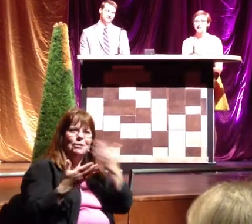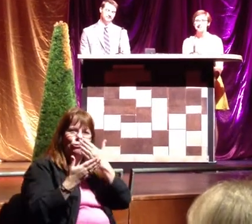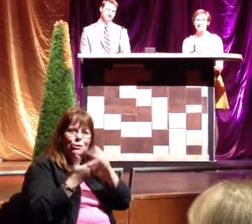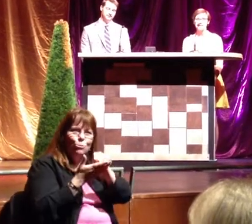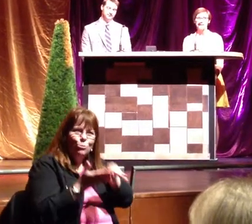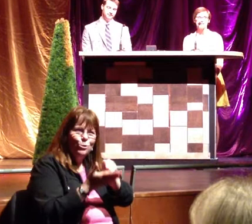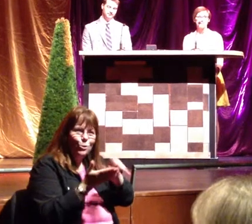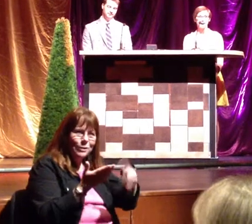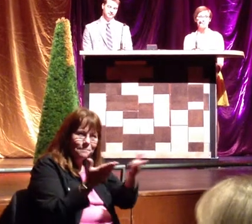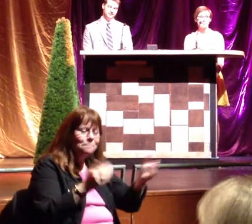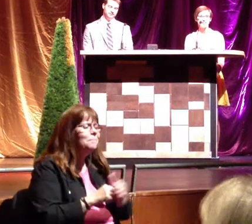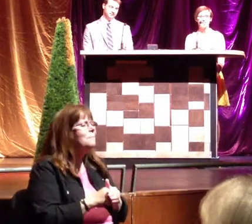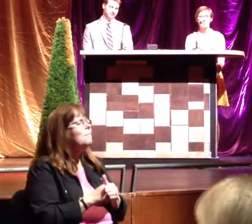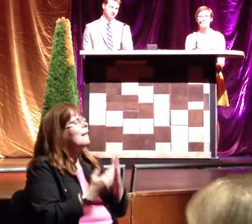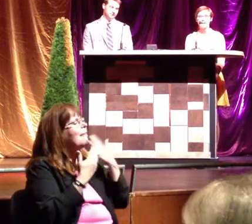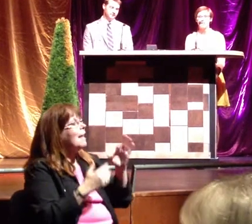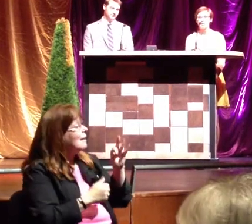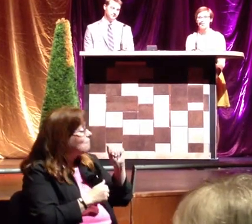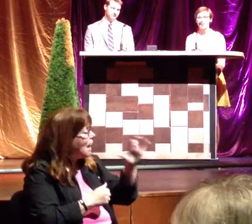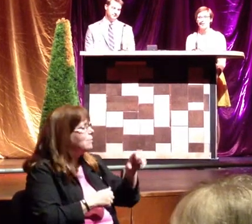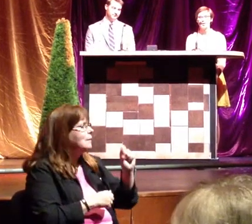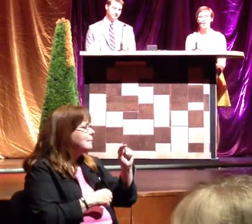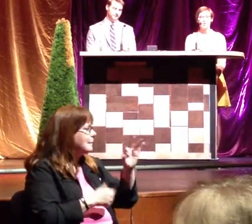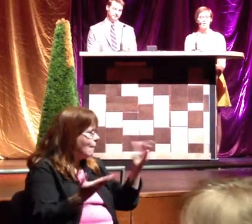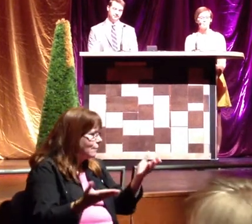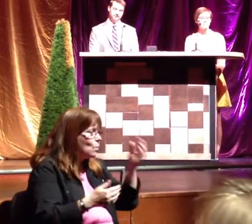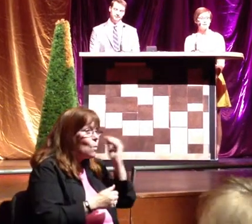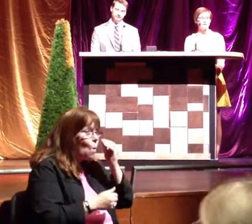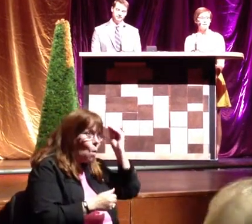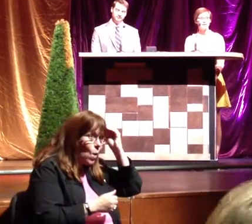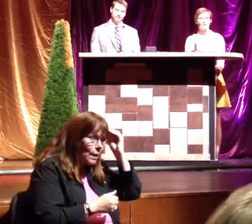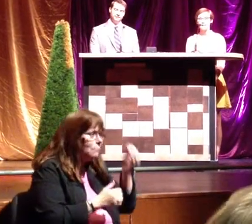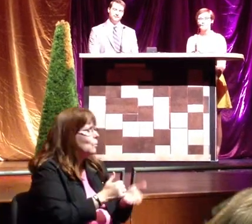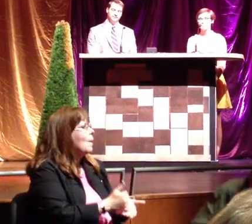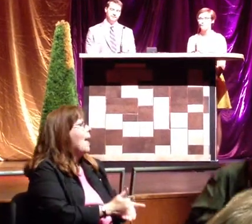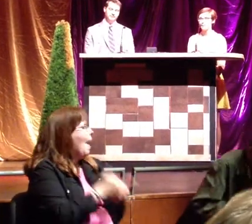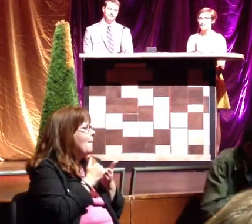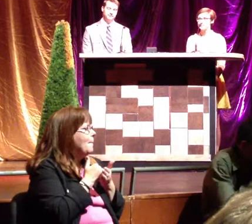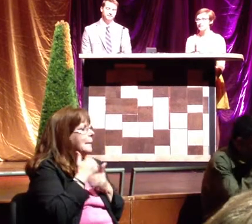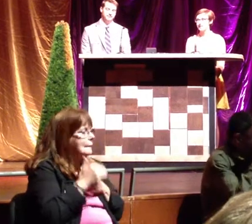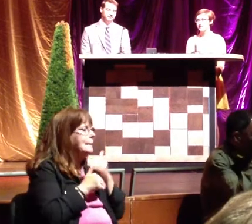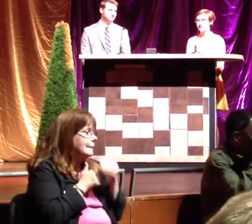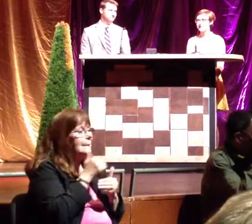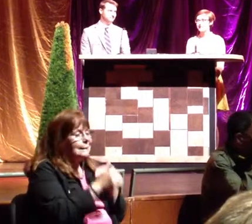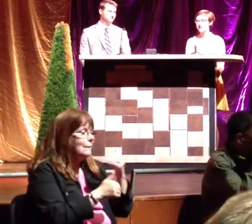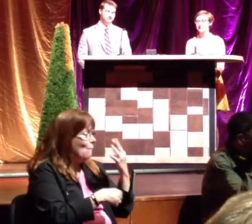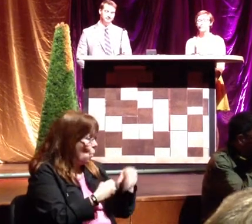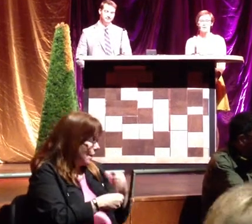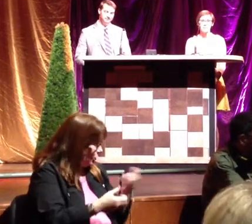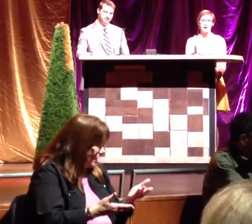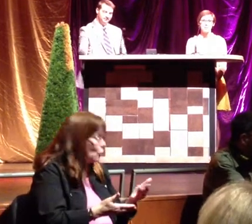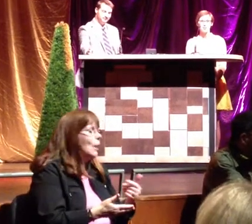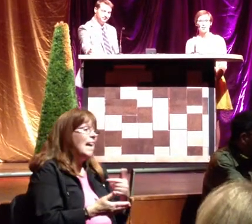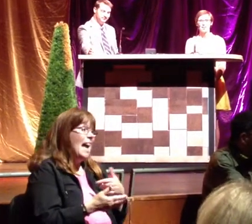And I would like to thank the faculty and all the staff at Ohlone who helped me get through my 4 years at Ohlone. I was a high